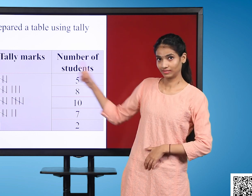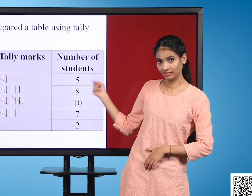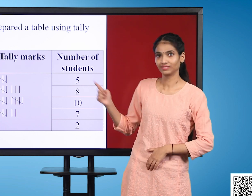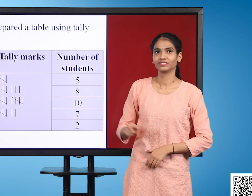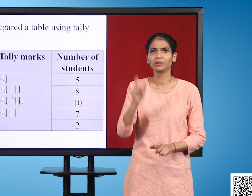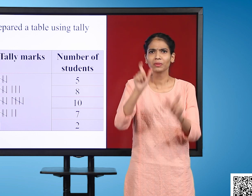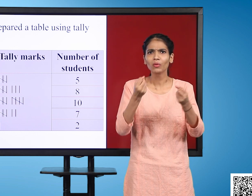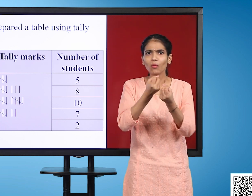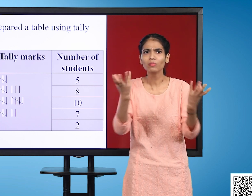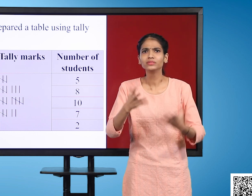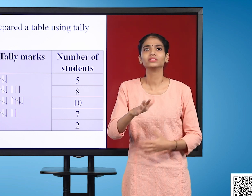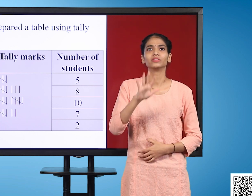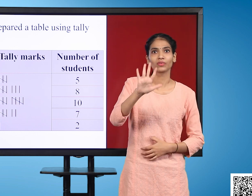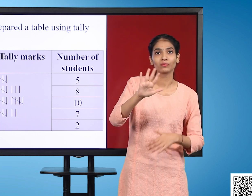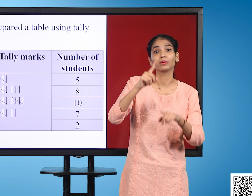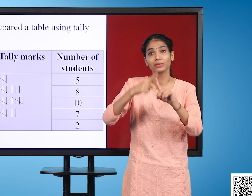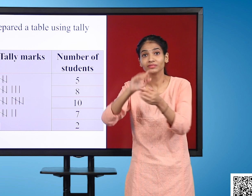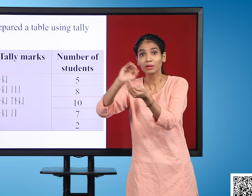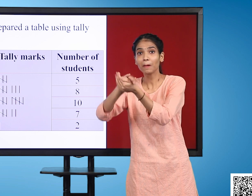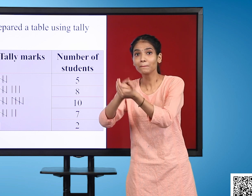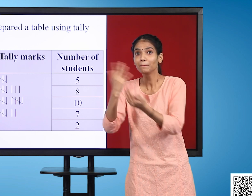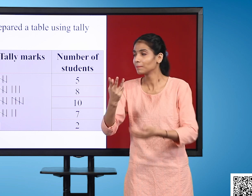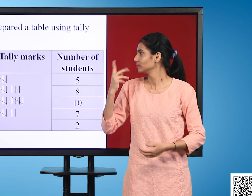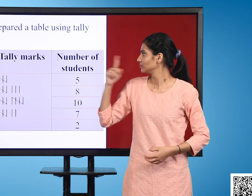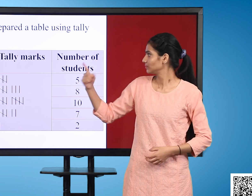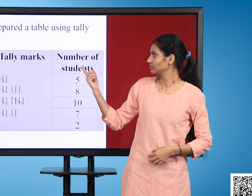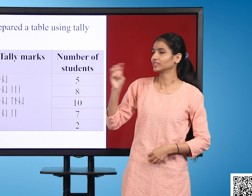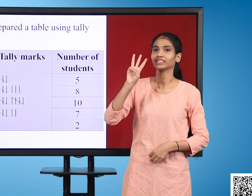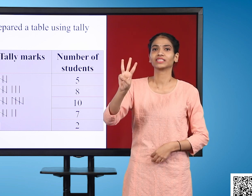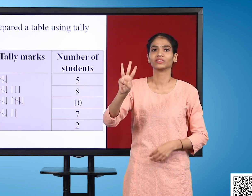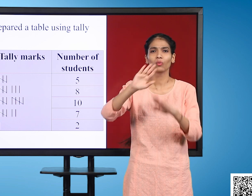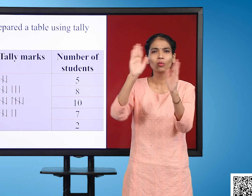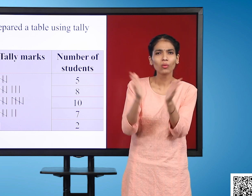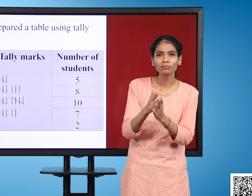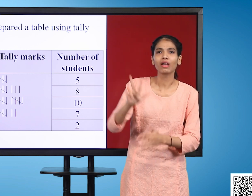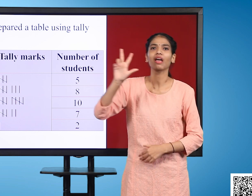Shoe size 5, tally marks 5 and 3, number of students 8.